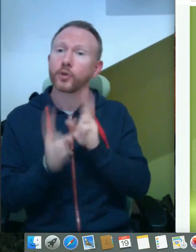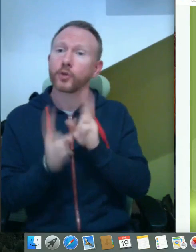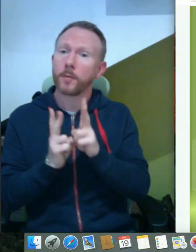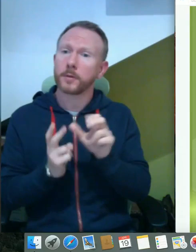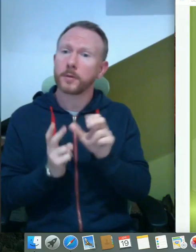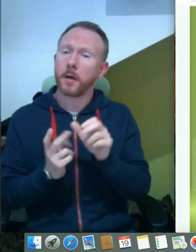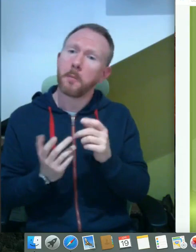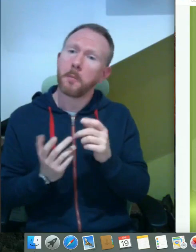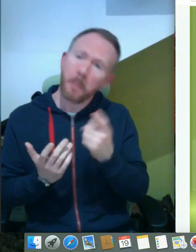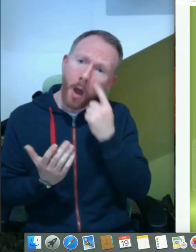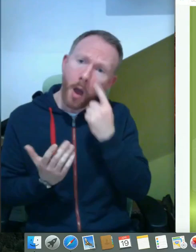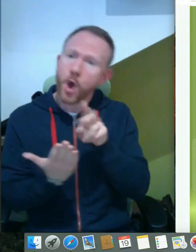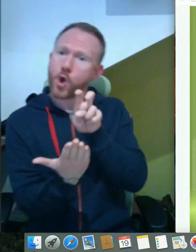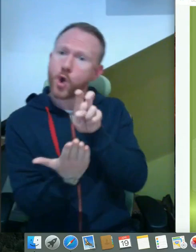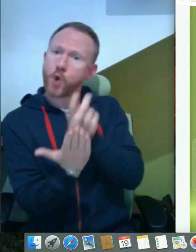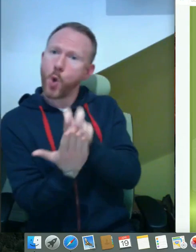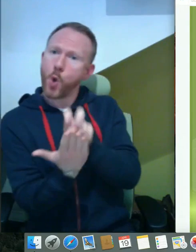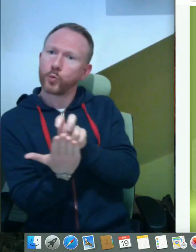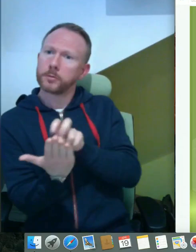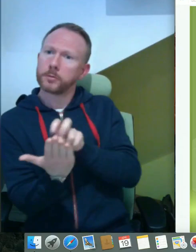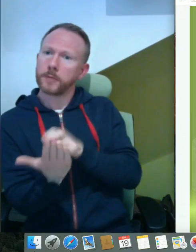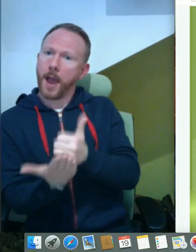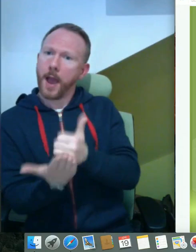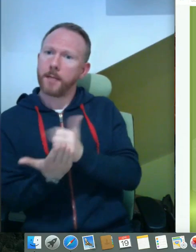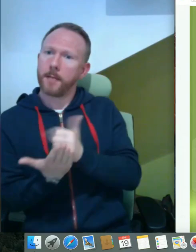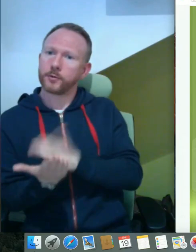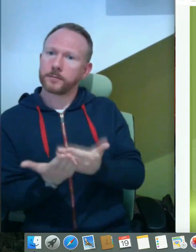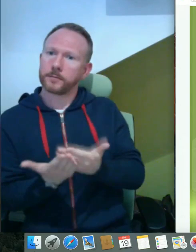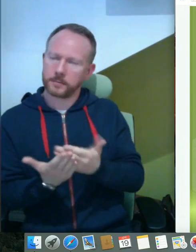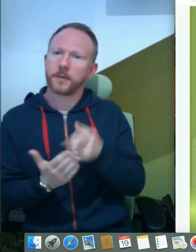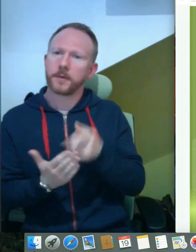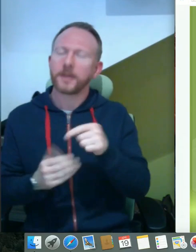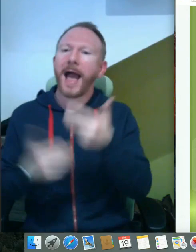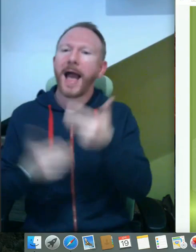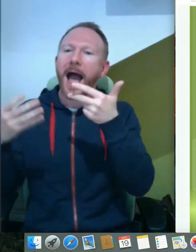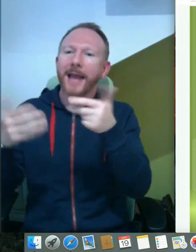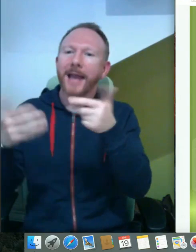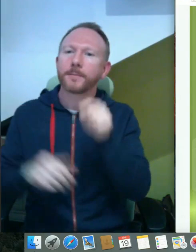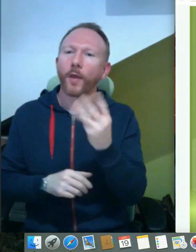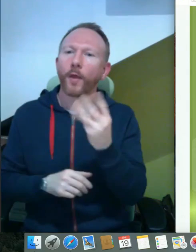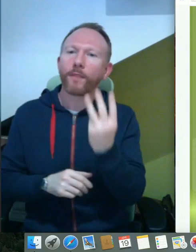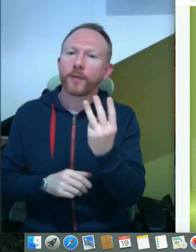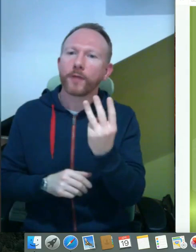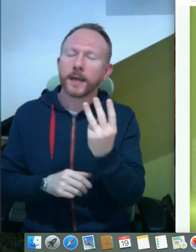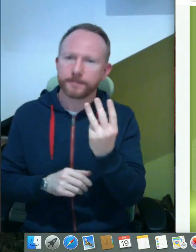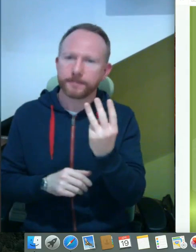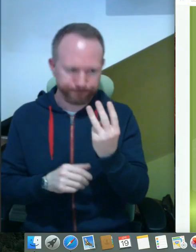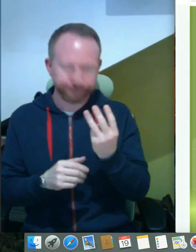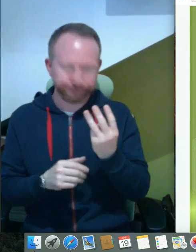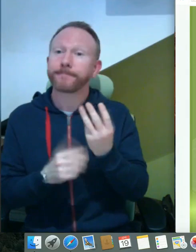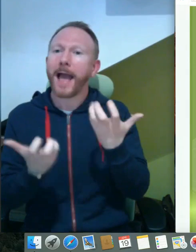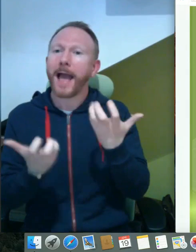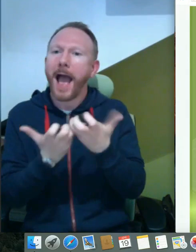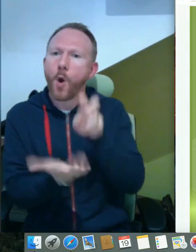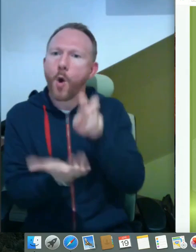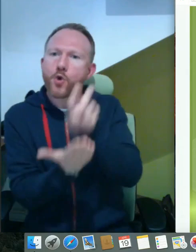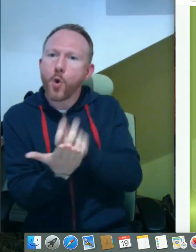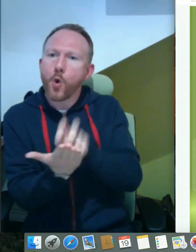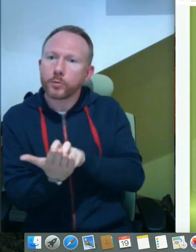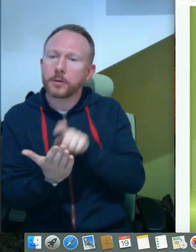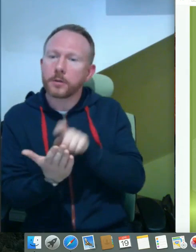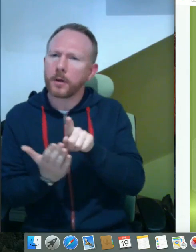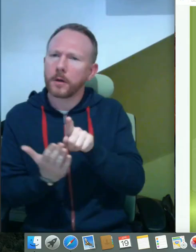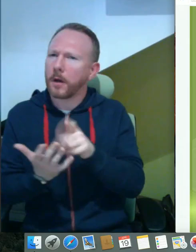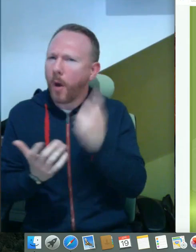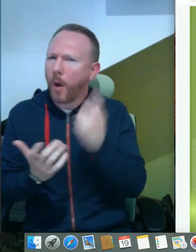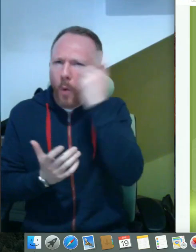I just need to find it. So 8.3, taking notes. Do we have any experiences of note-taking in British courts?